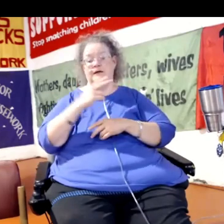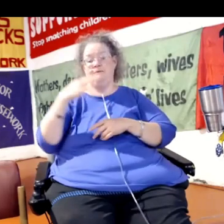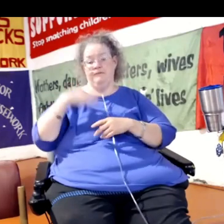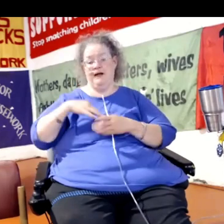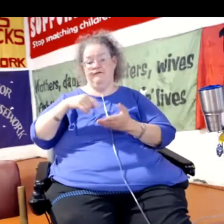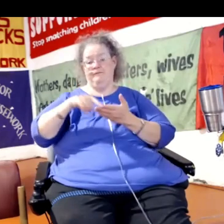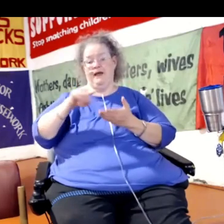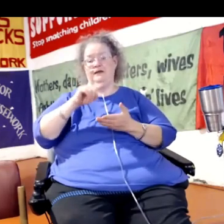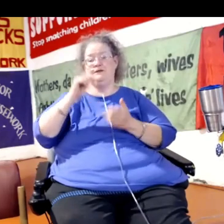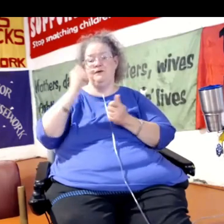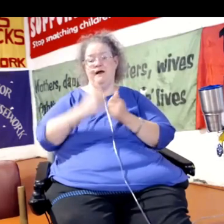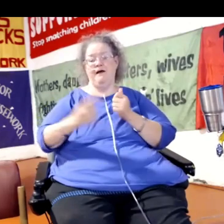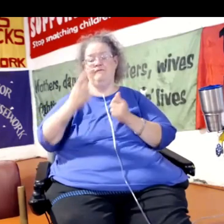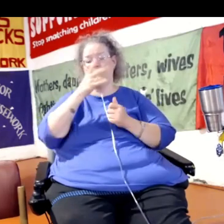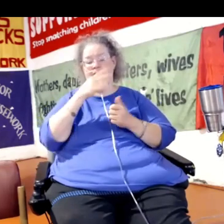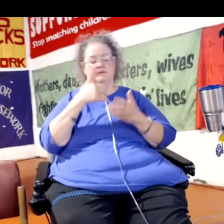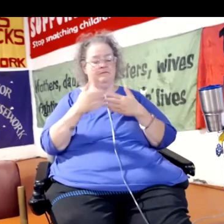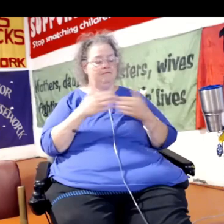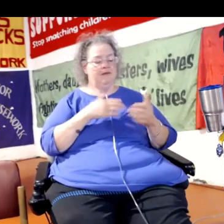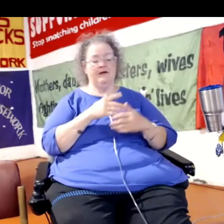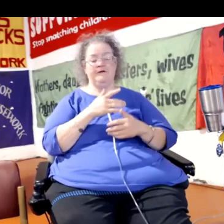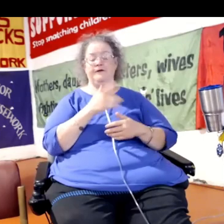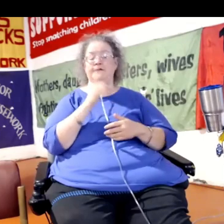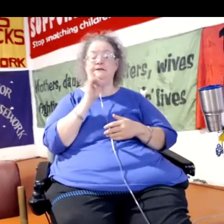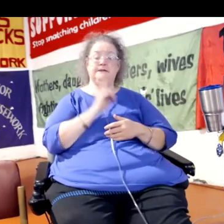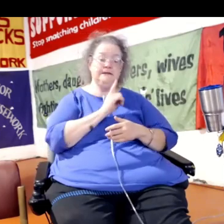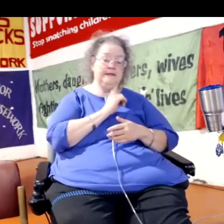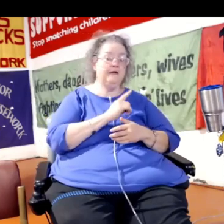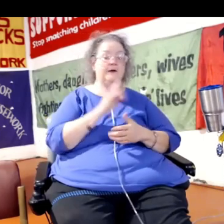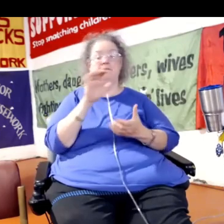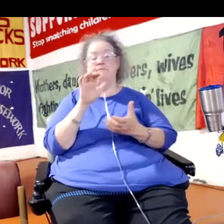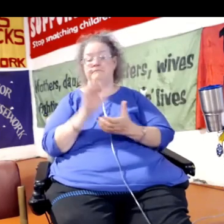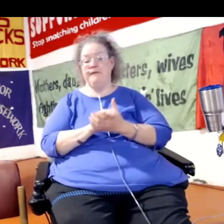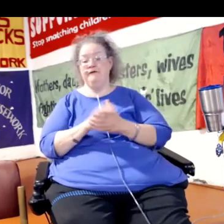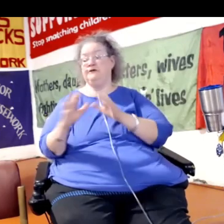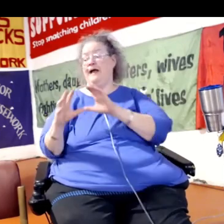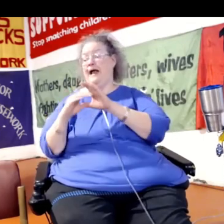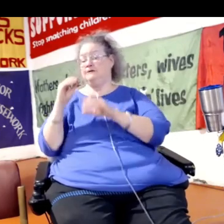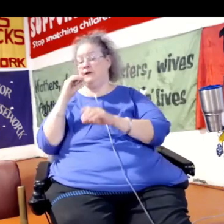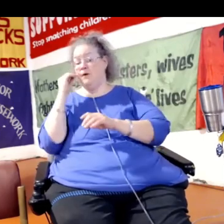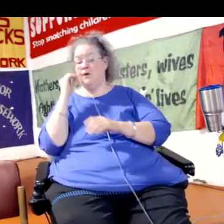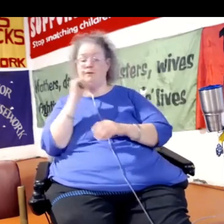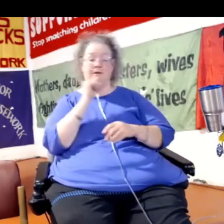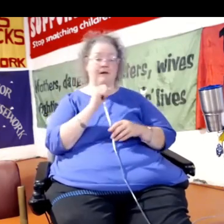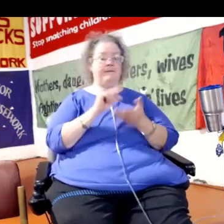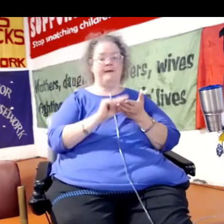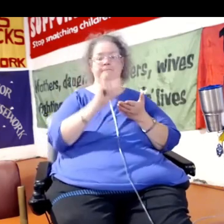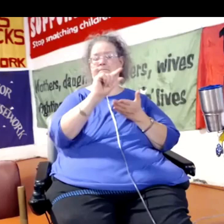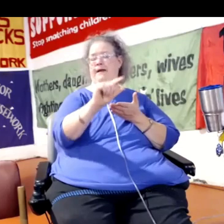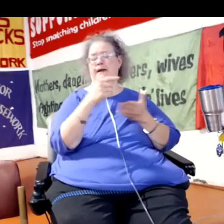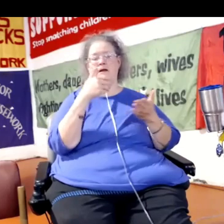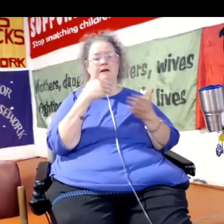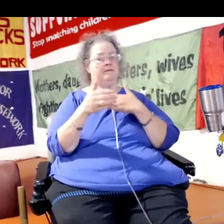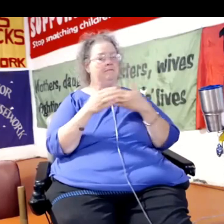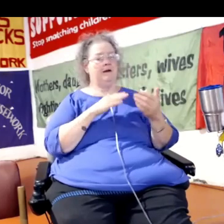regardless of single, married, if she had a job out the home or not, and it was paid to women regardless of